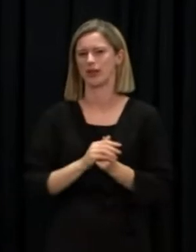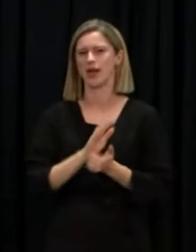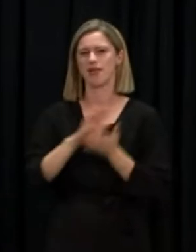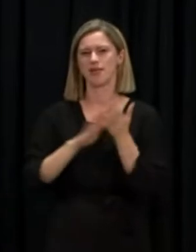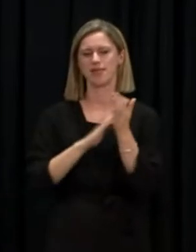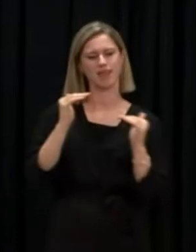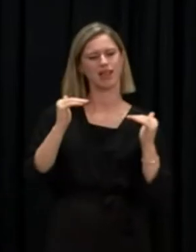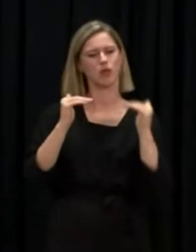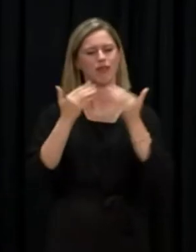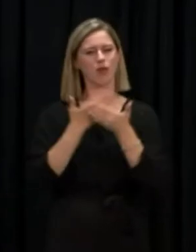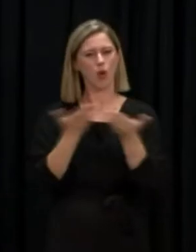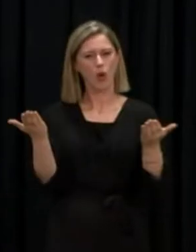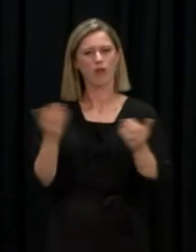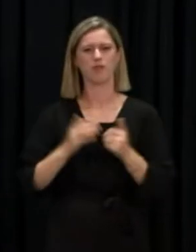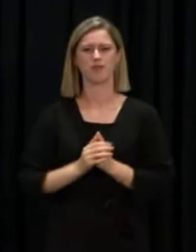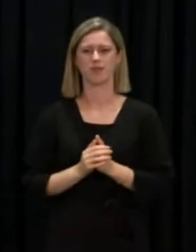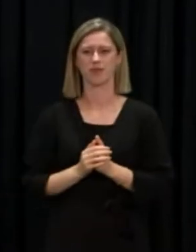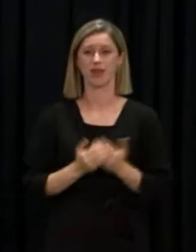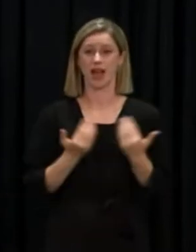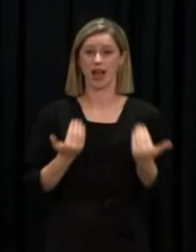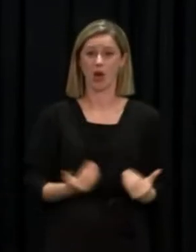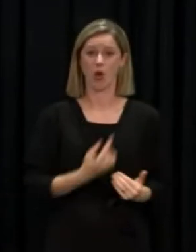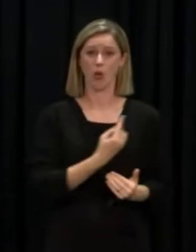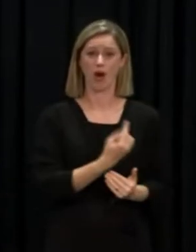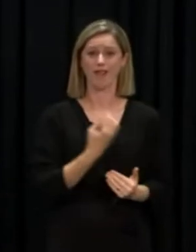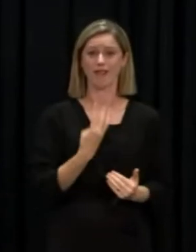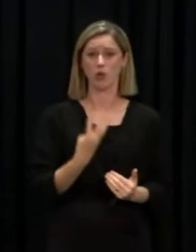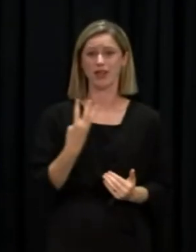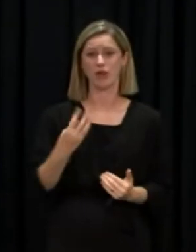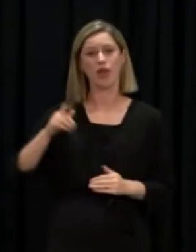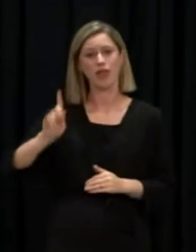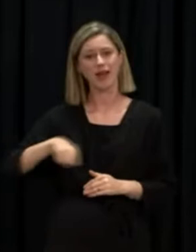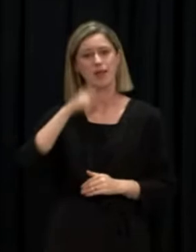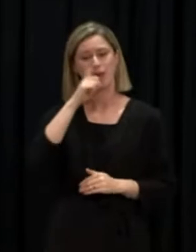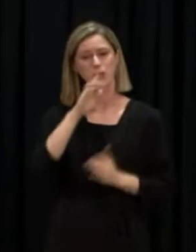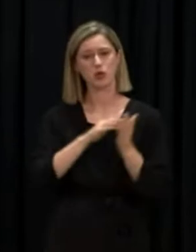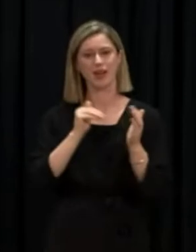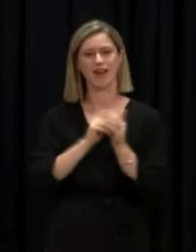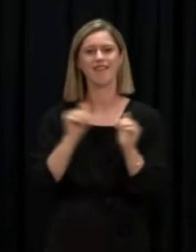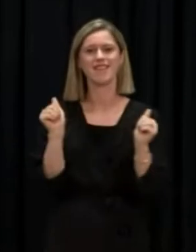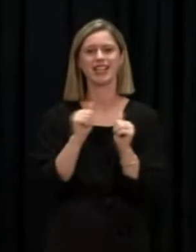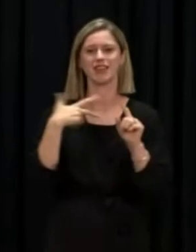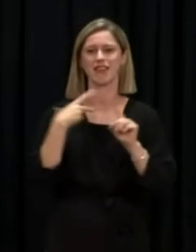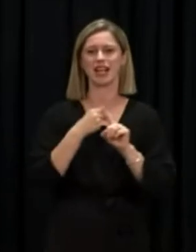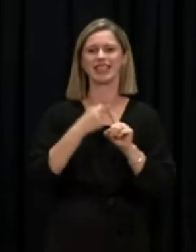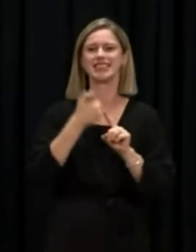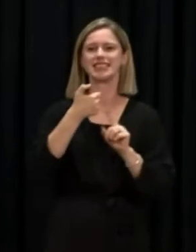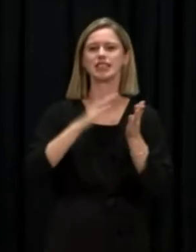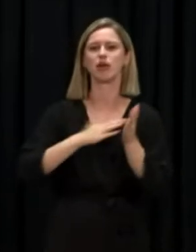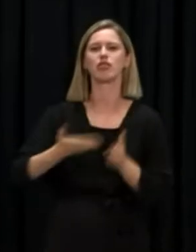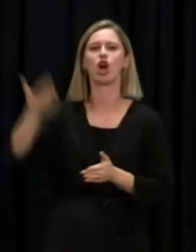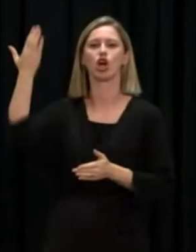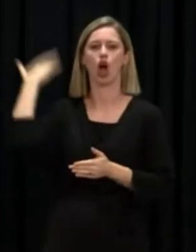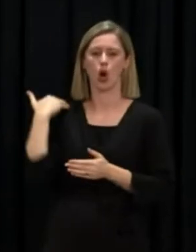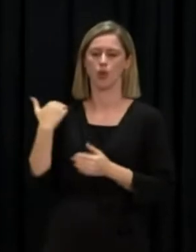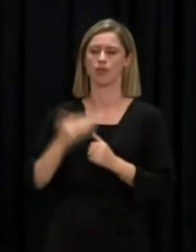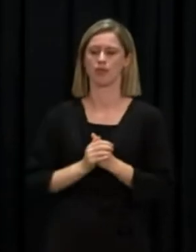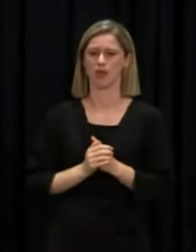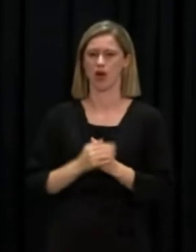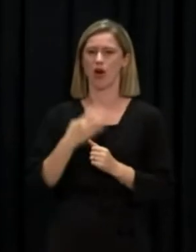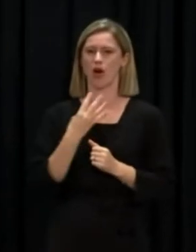equity. There are currently 144,000 people in New Zealand who have been vaccinated for 6 months, and